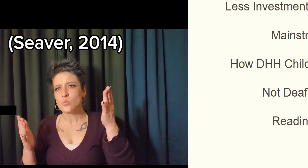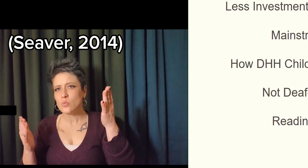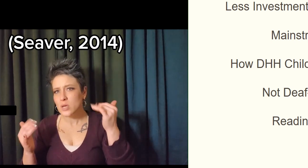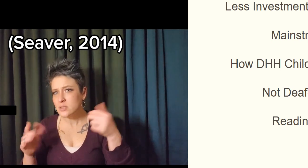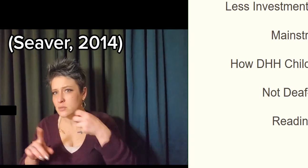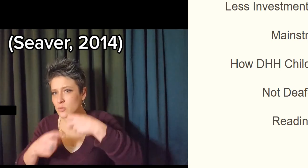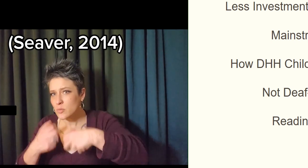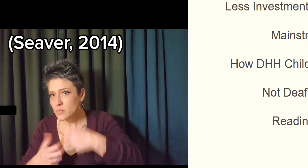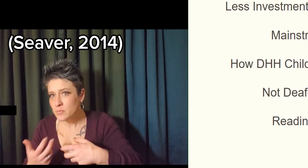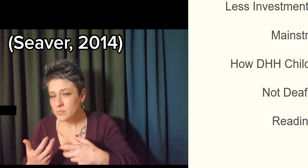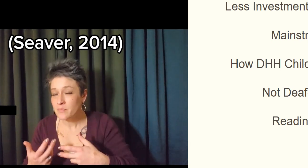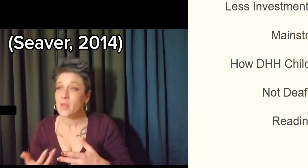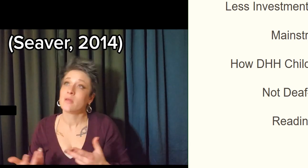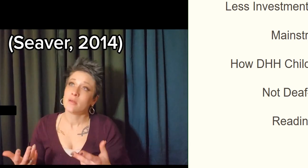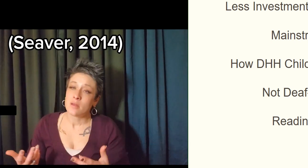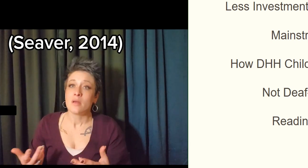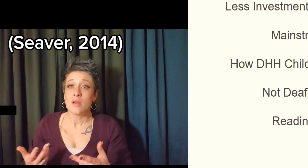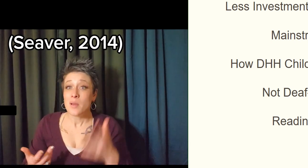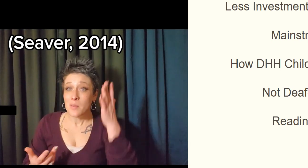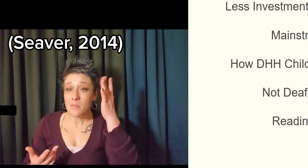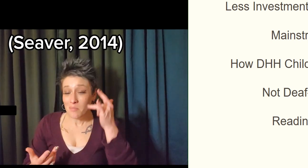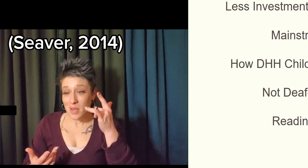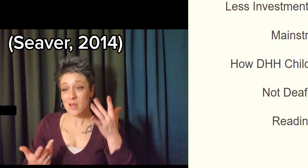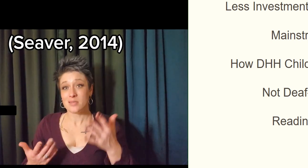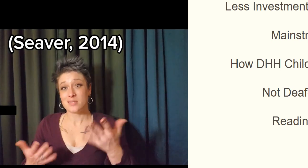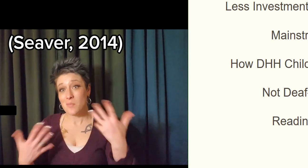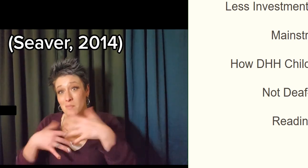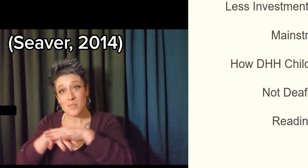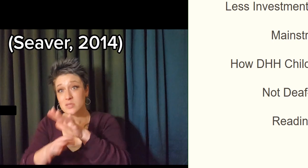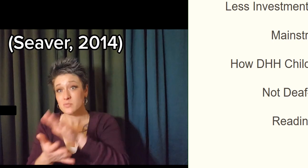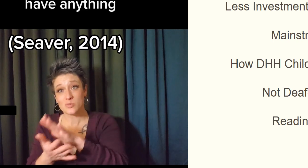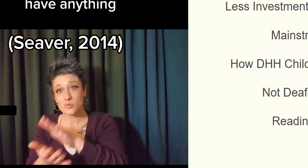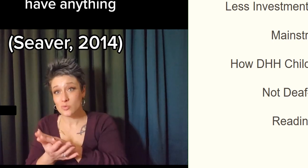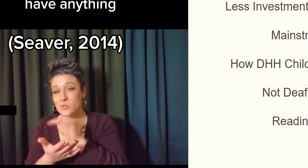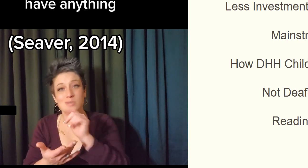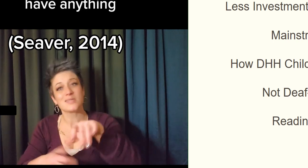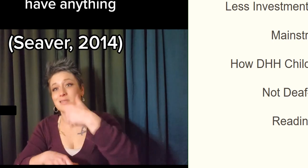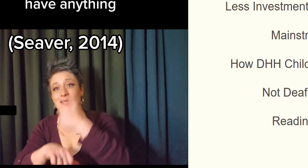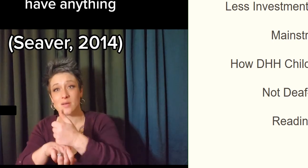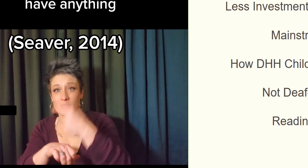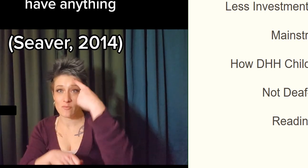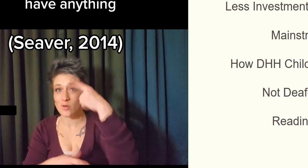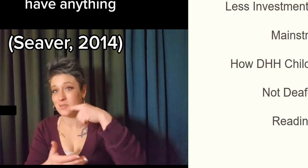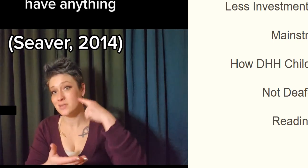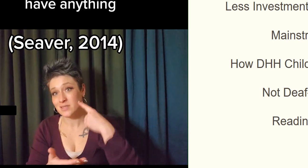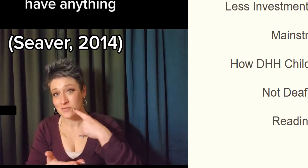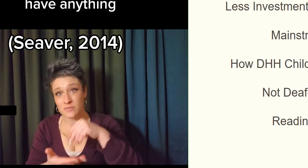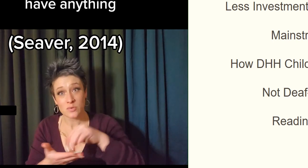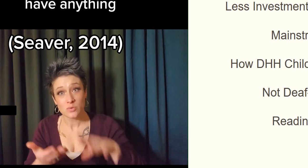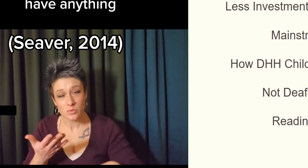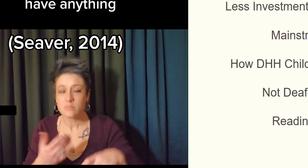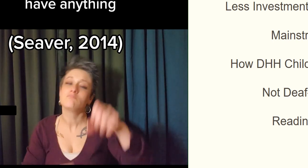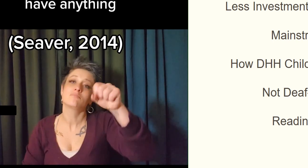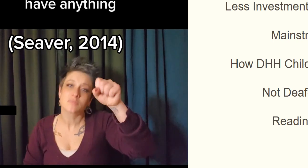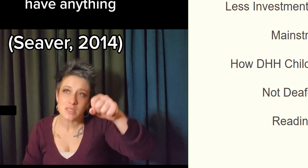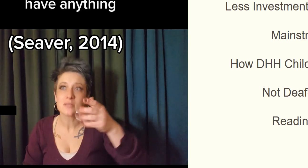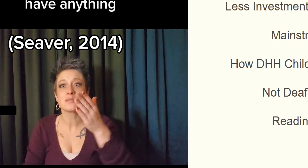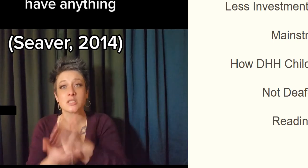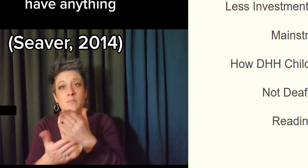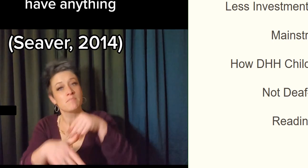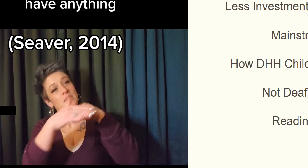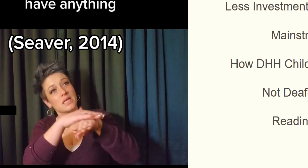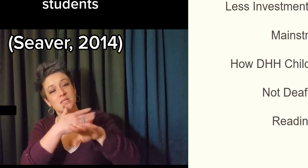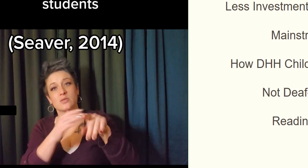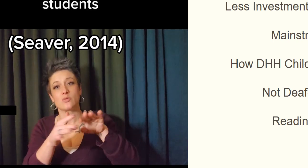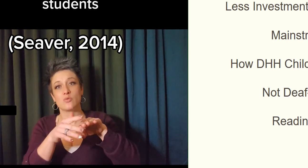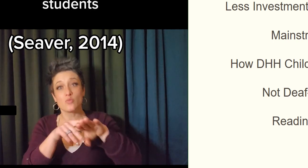above. All right. So then what's the problem? Well, the problem is that mainstream schools don't have anything